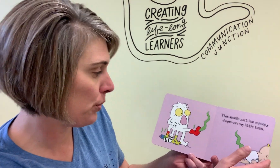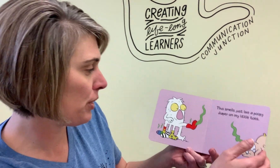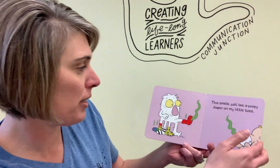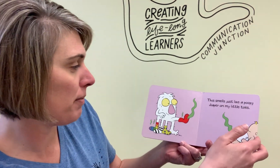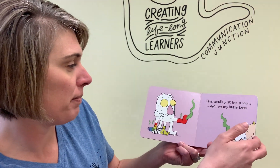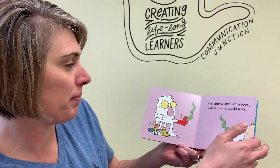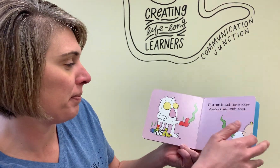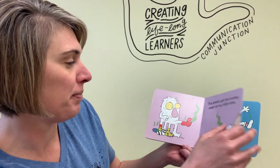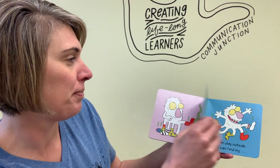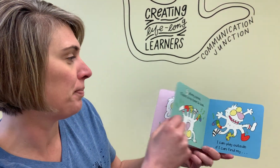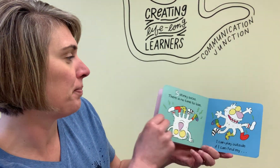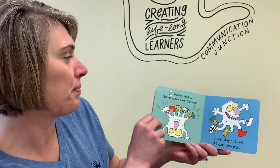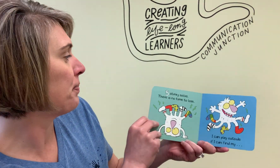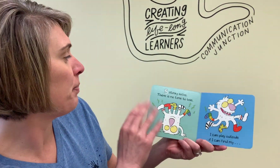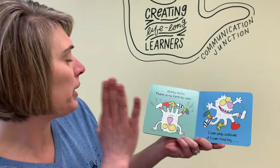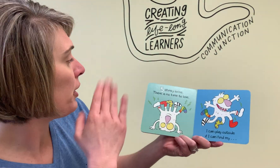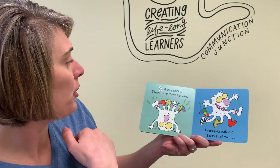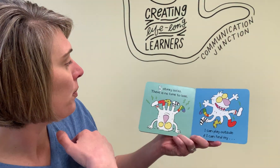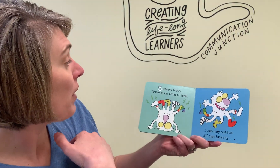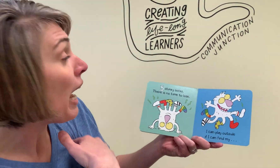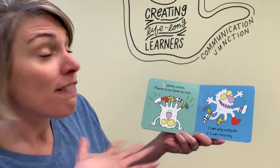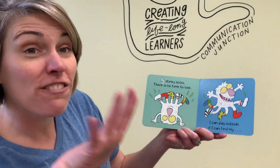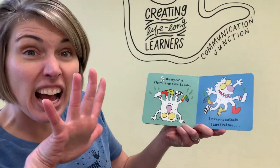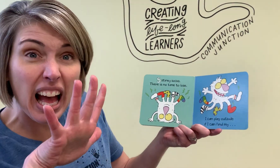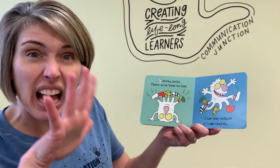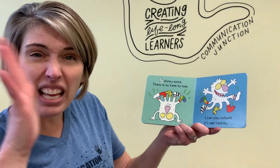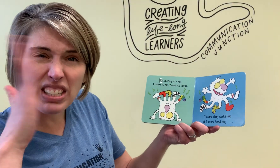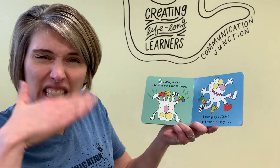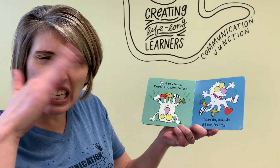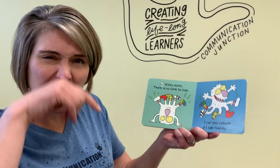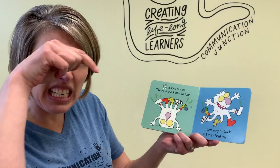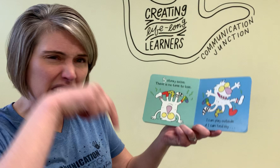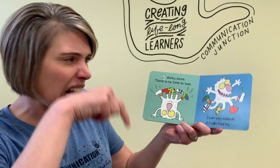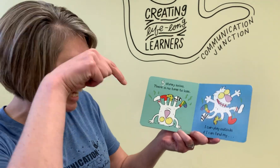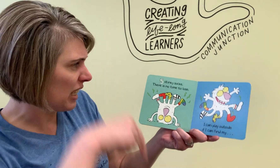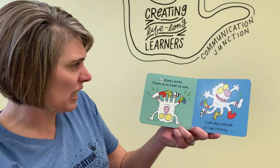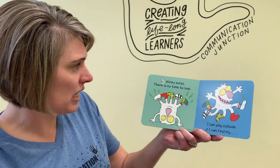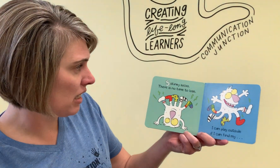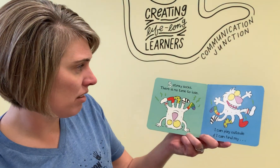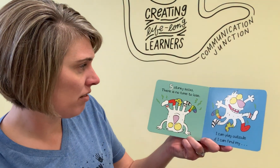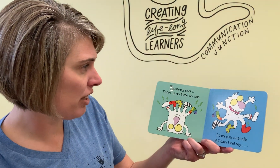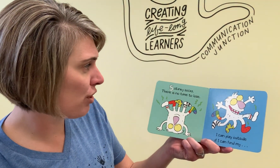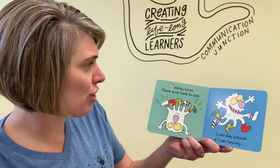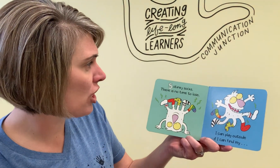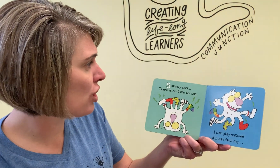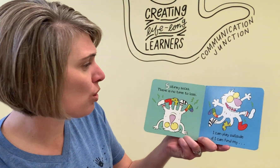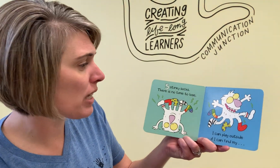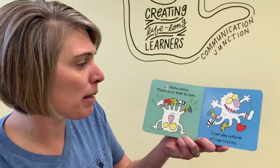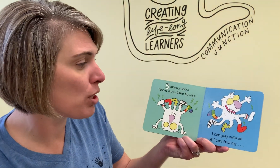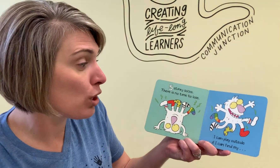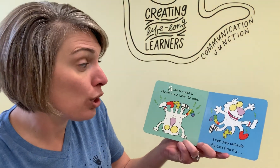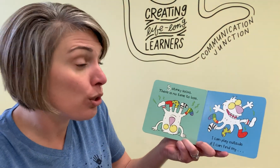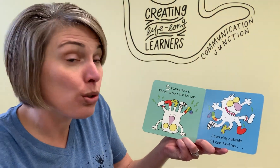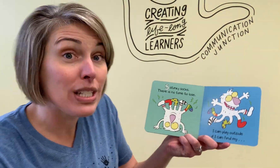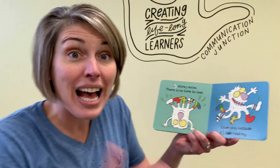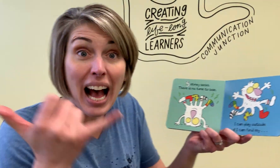toes. P.U. 5 stinky socks. There's just no time to lose. I